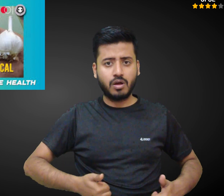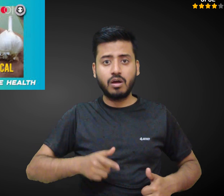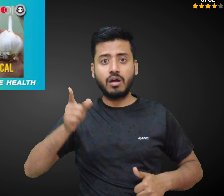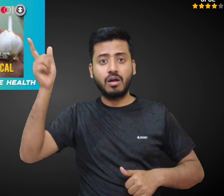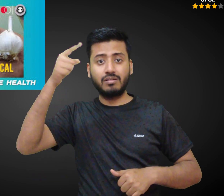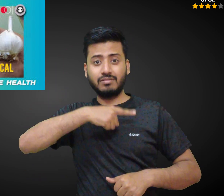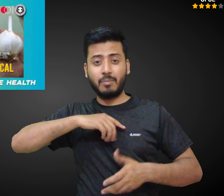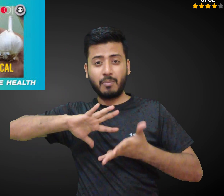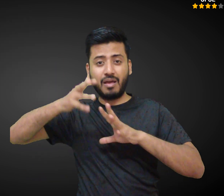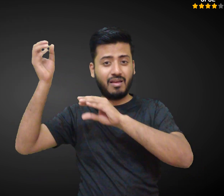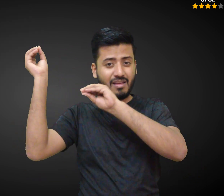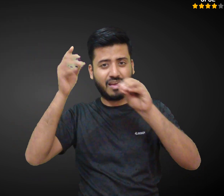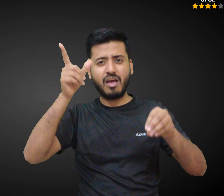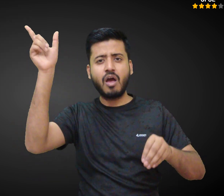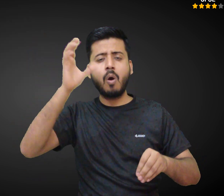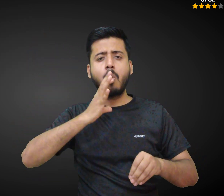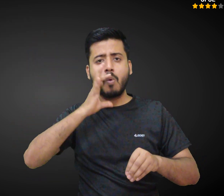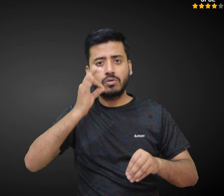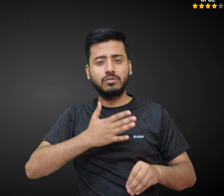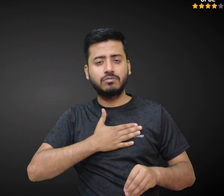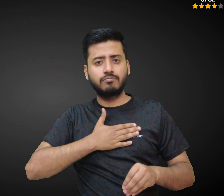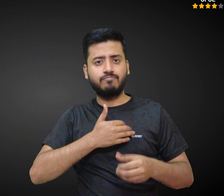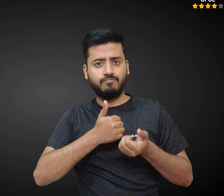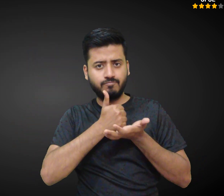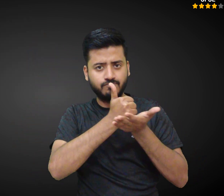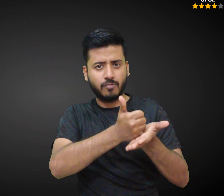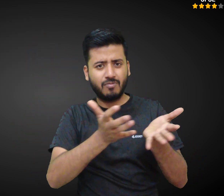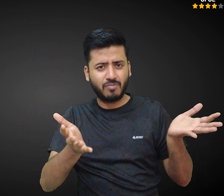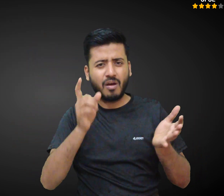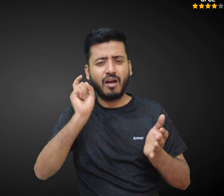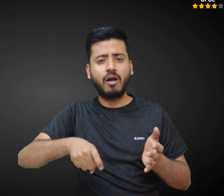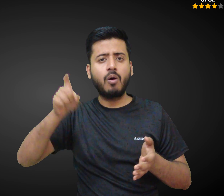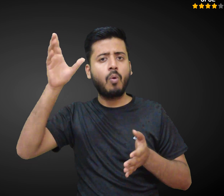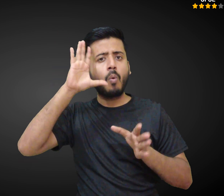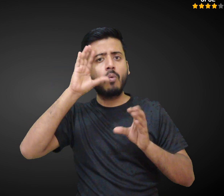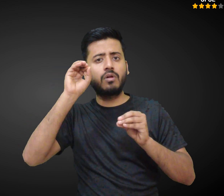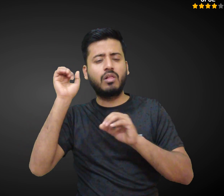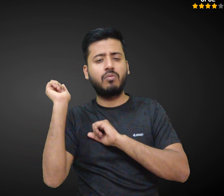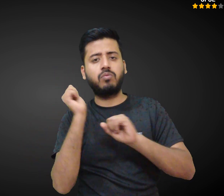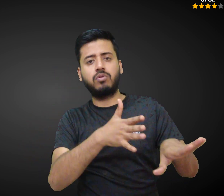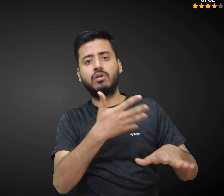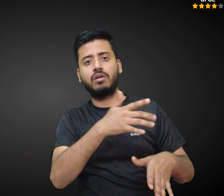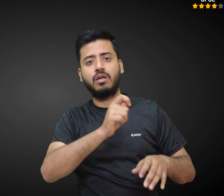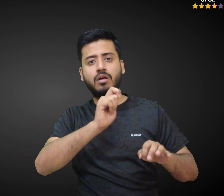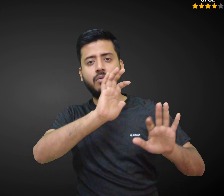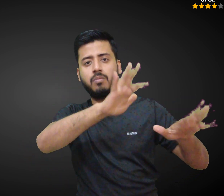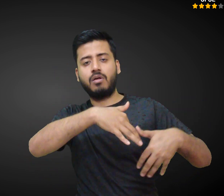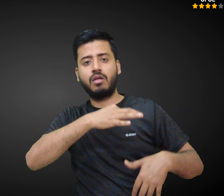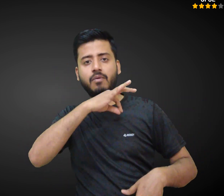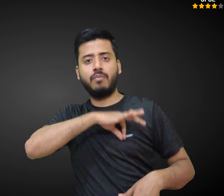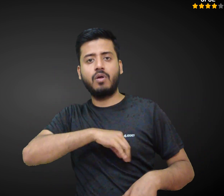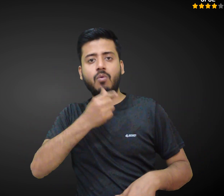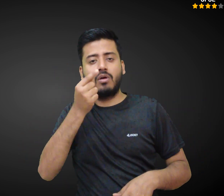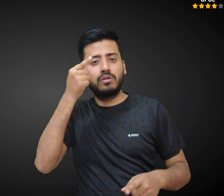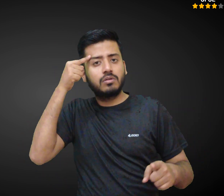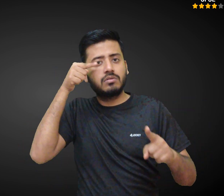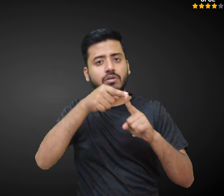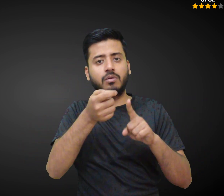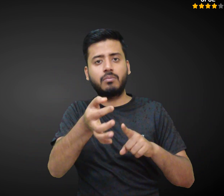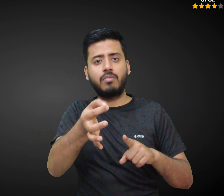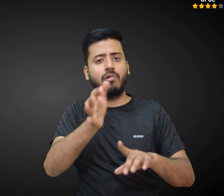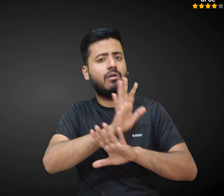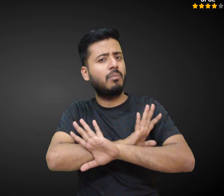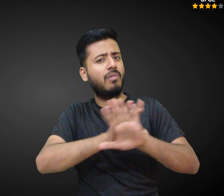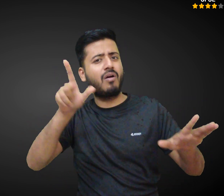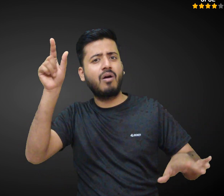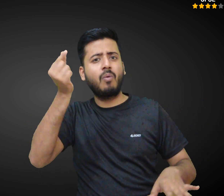very dangerous for our health because it is not produced through natural process. It is grown artificially. It has many side